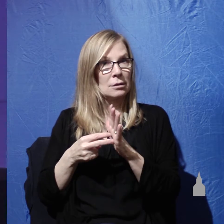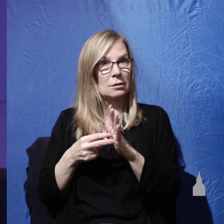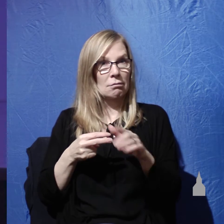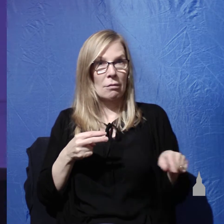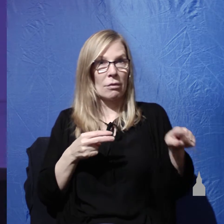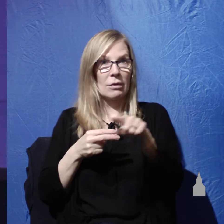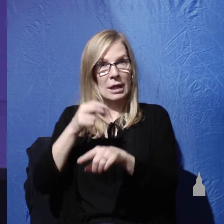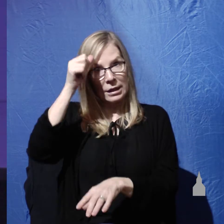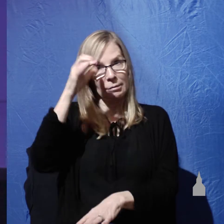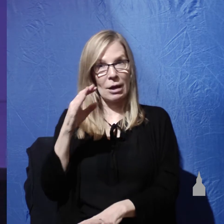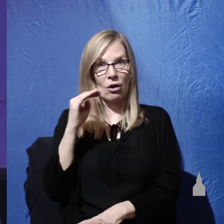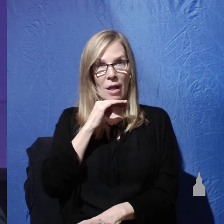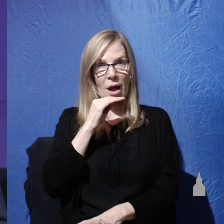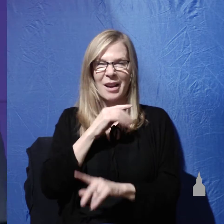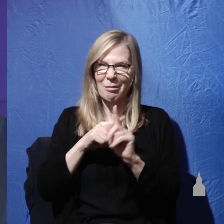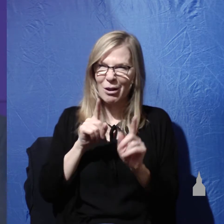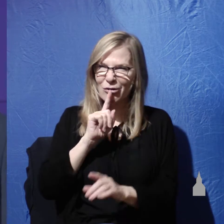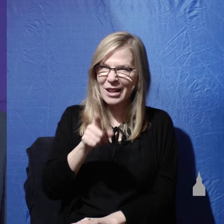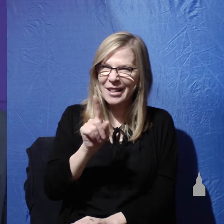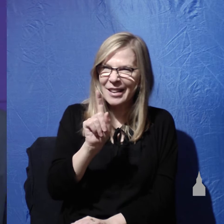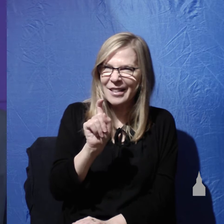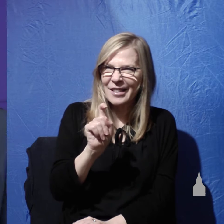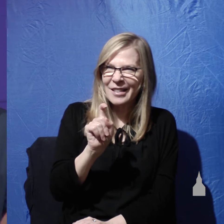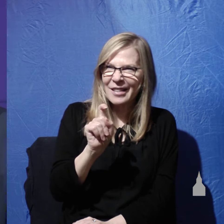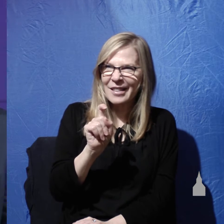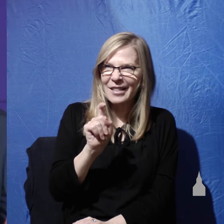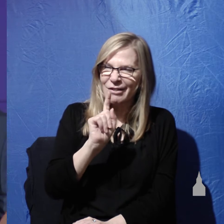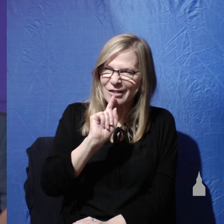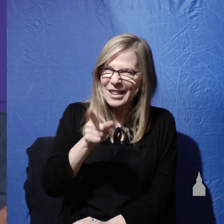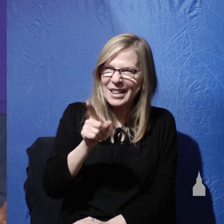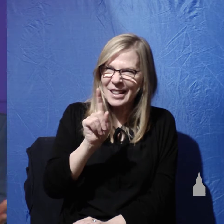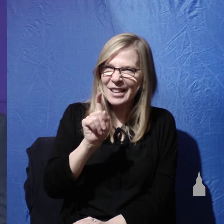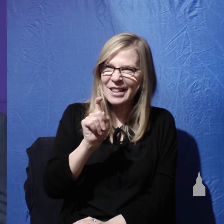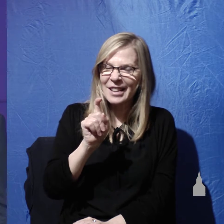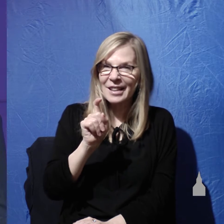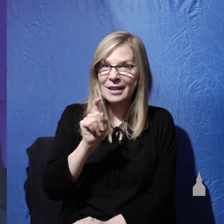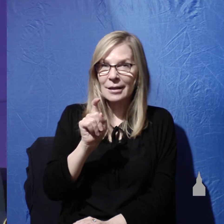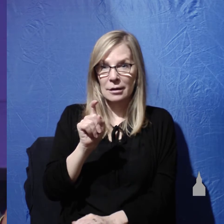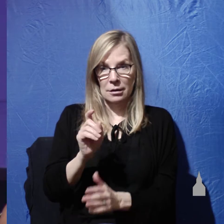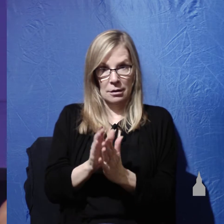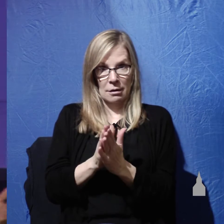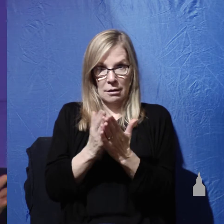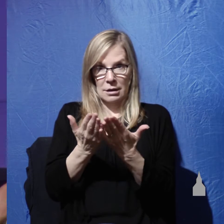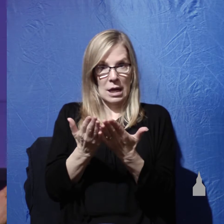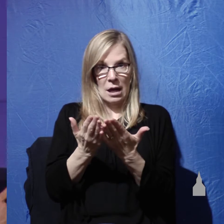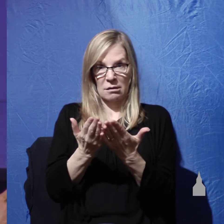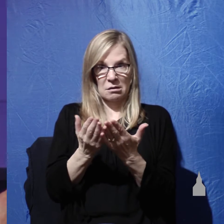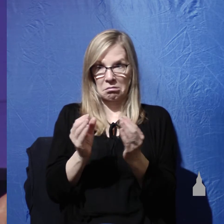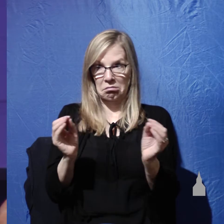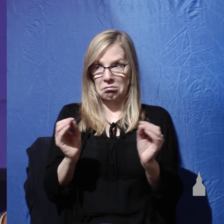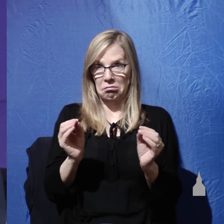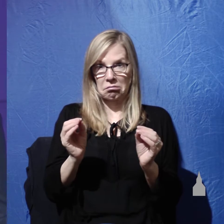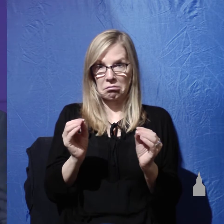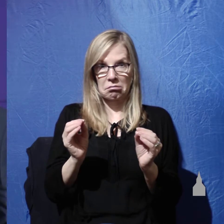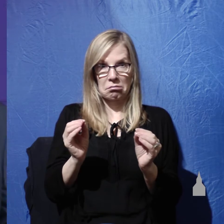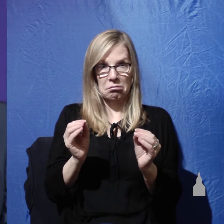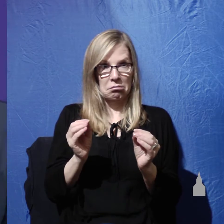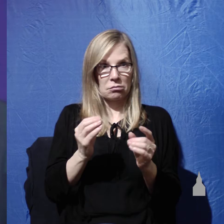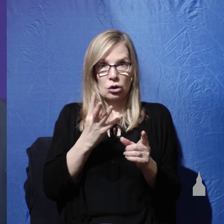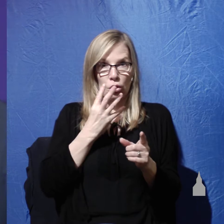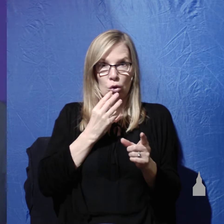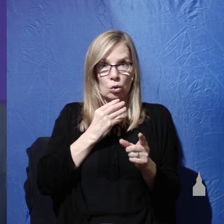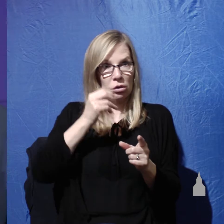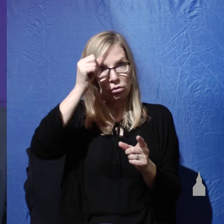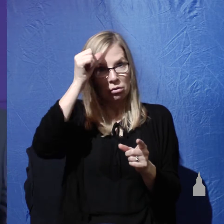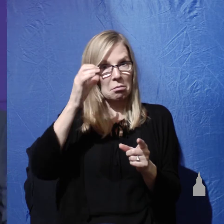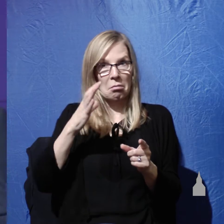lying. But is that really the case? Is that really the case? Well, the text gives no indication that these Jewish